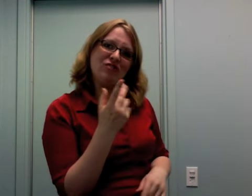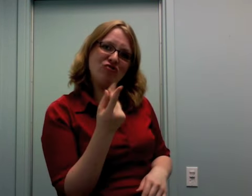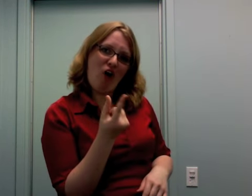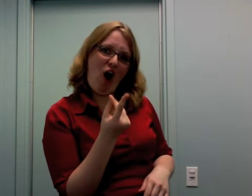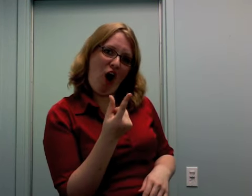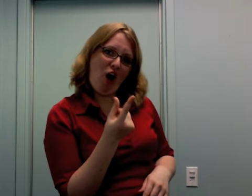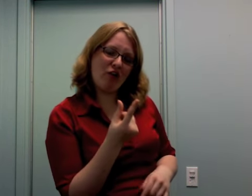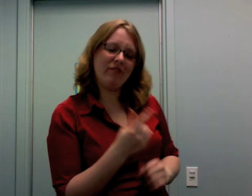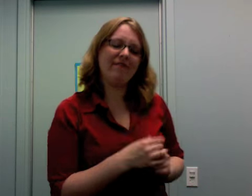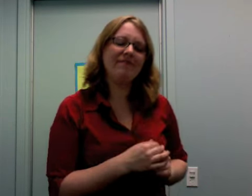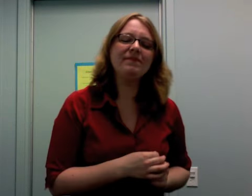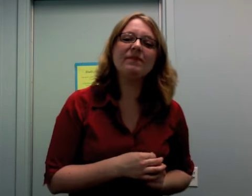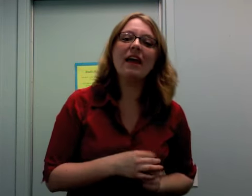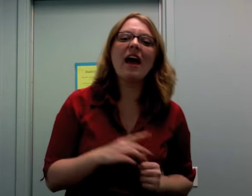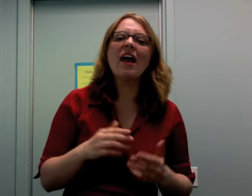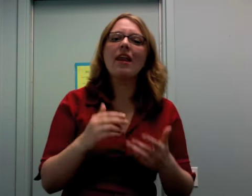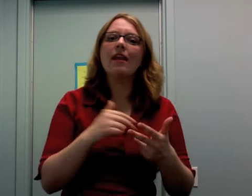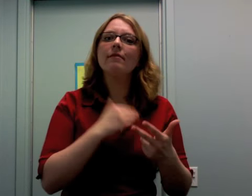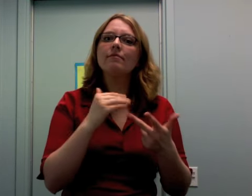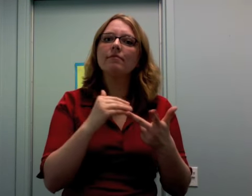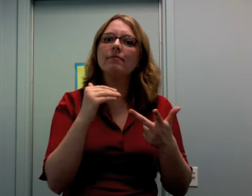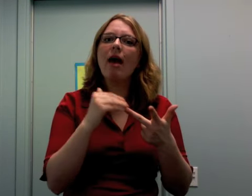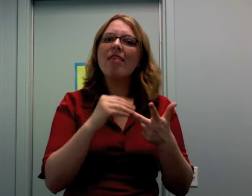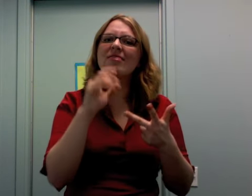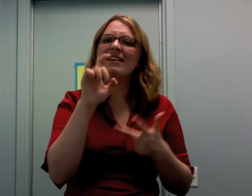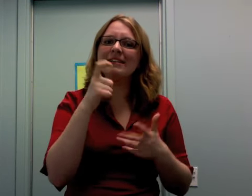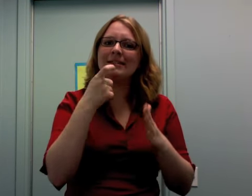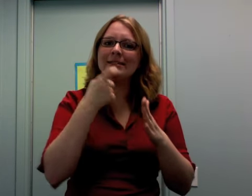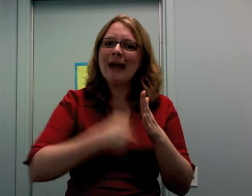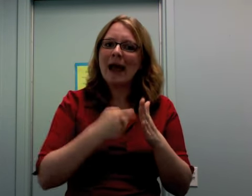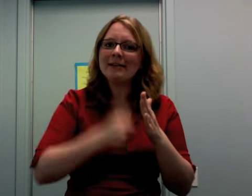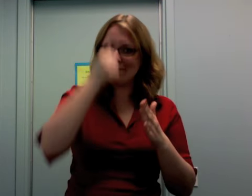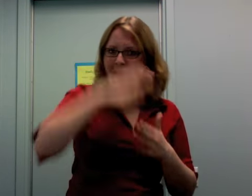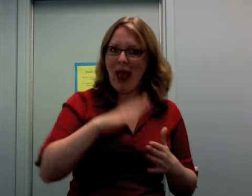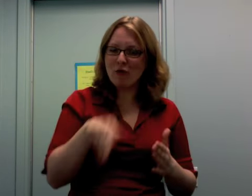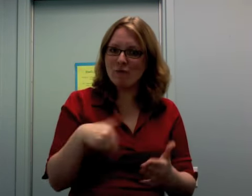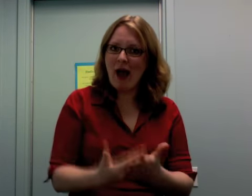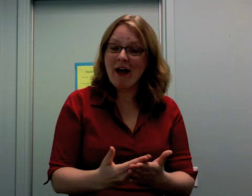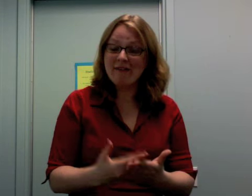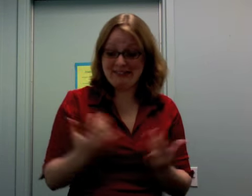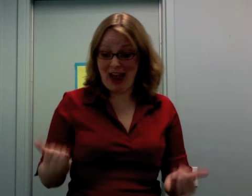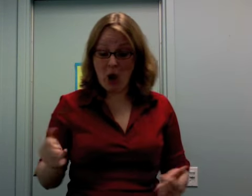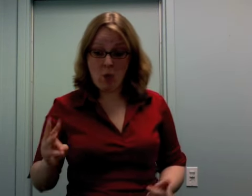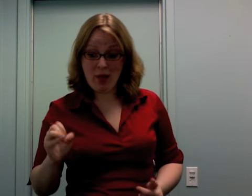that happens is the taxman arrives. Now Willie knows that he's got to pay